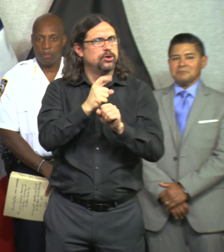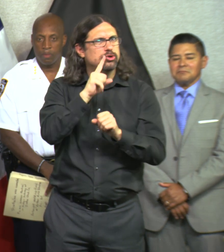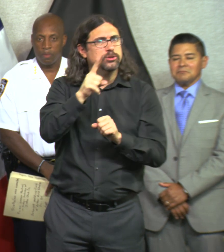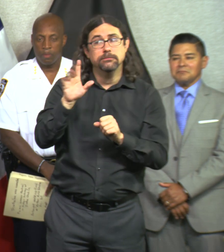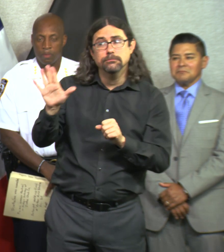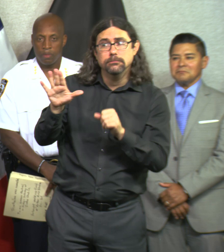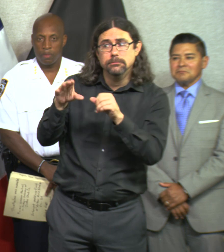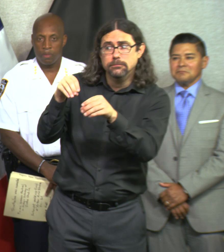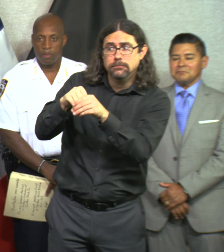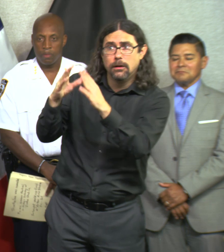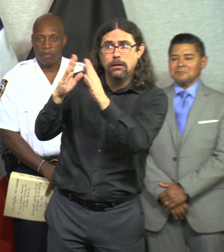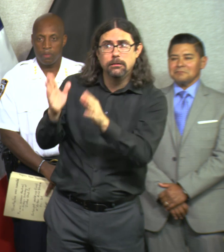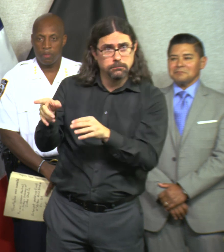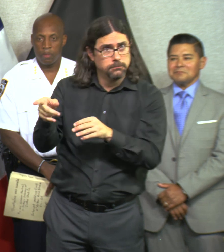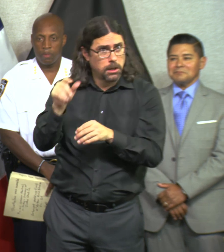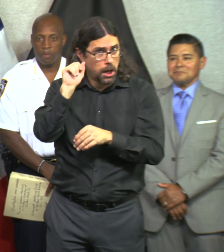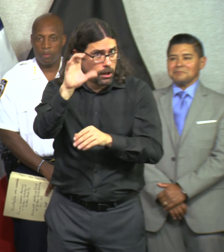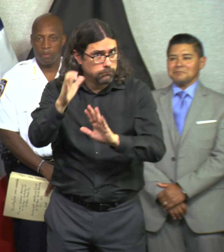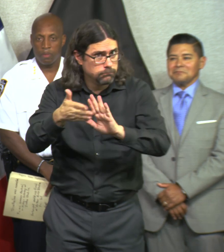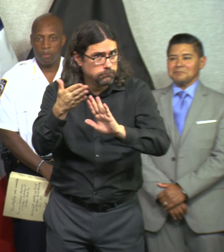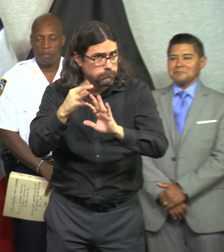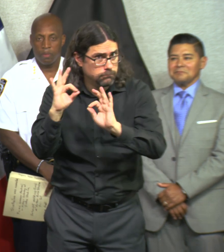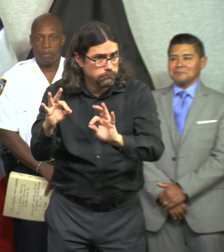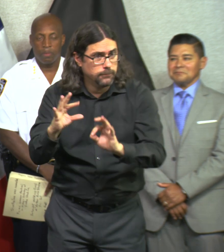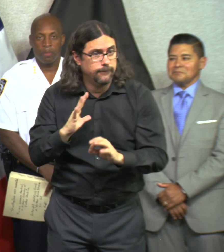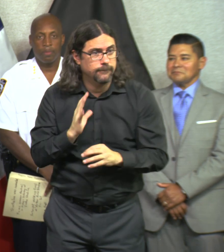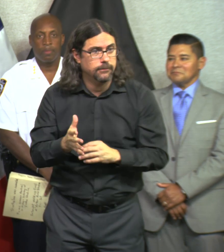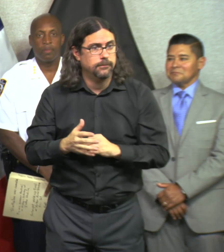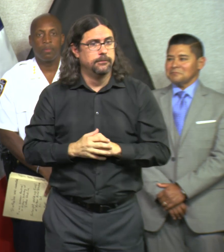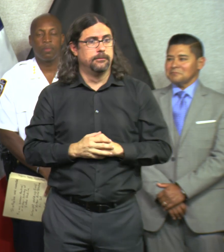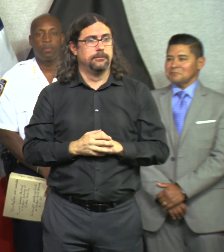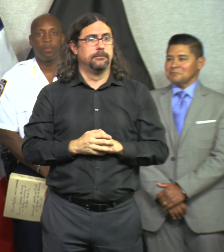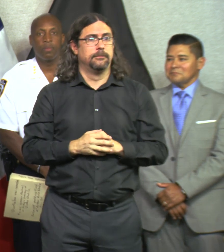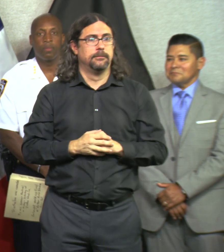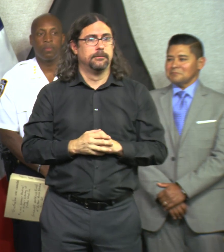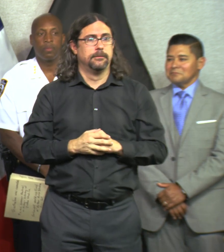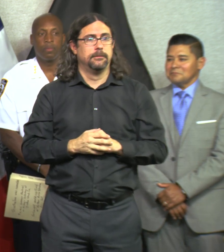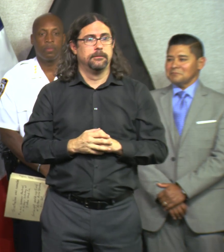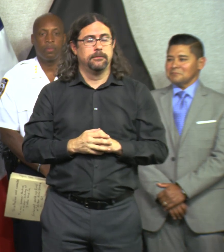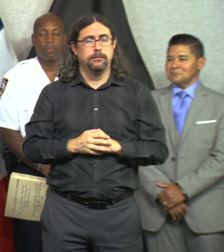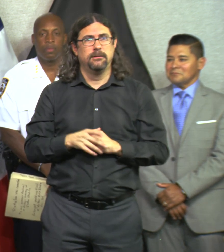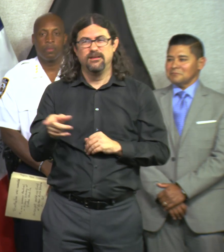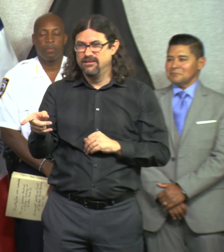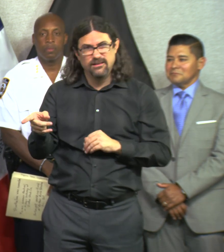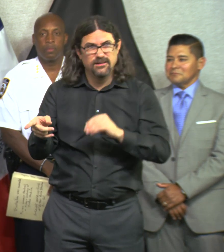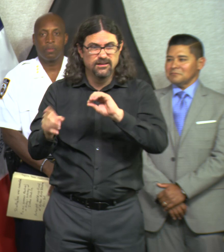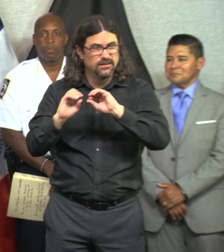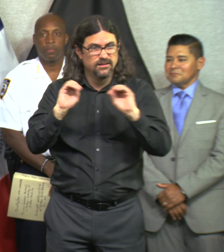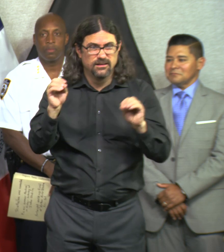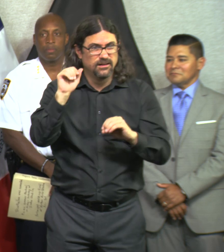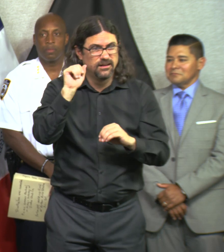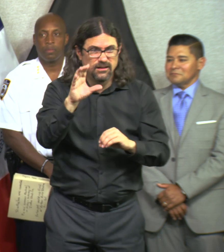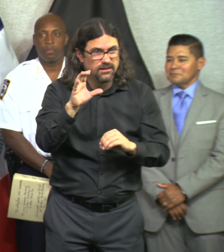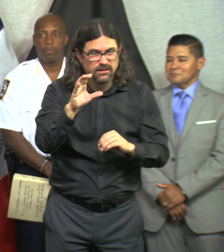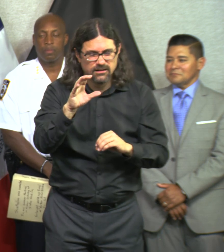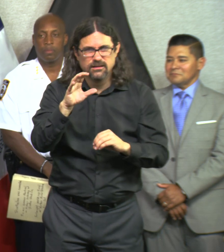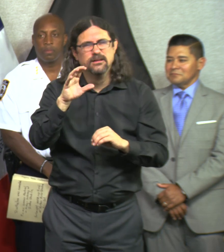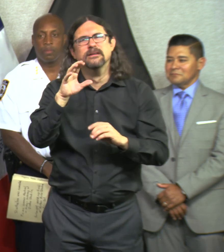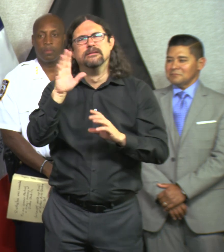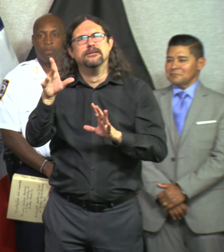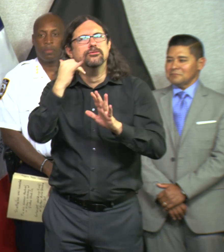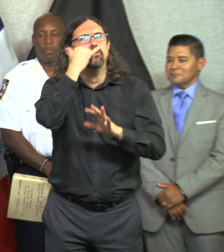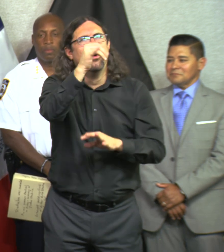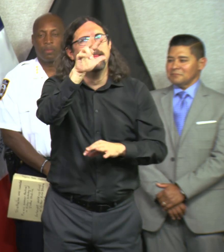cooling center that we can direct you to. The last thing I want to end with is to remind New Yorkers about